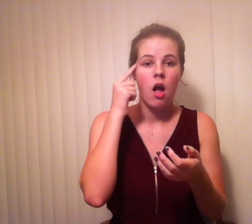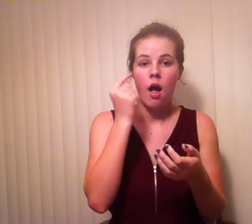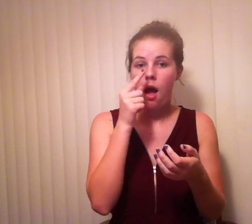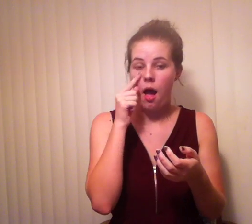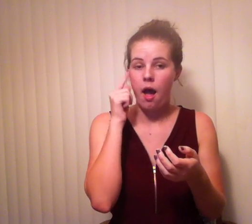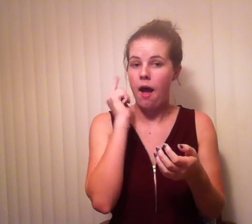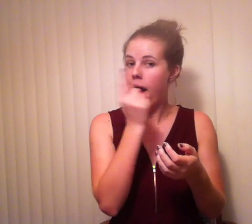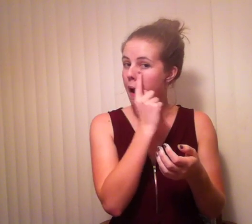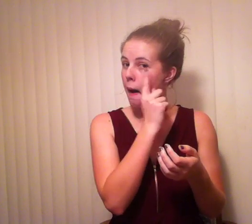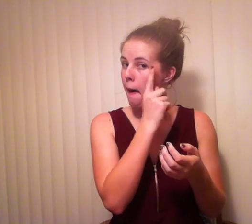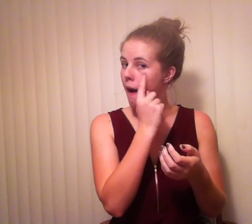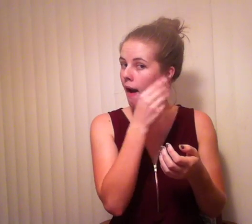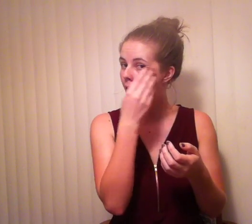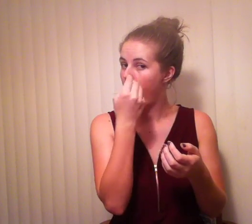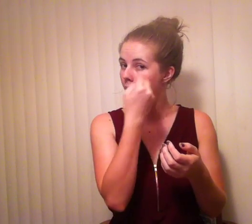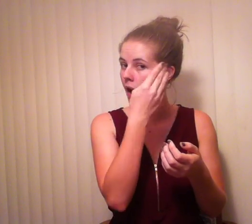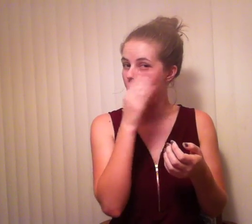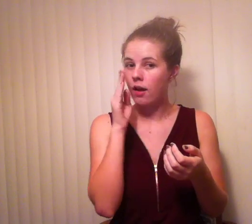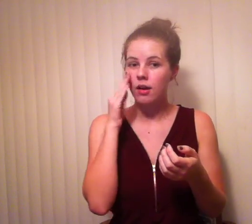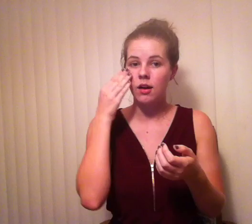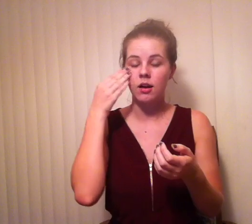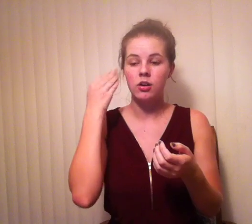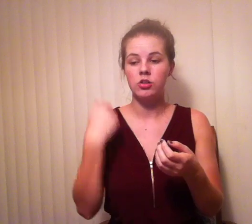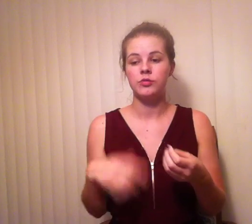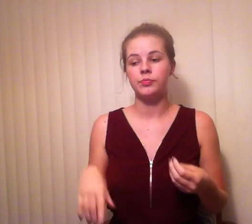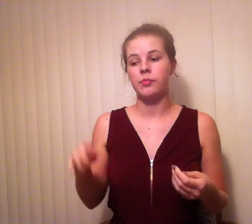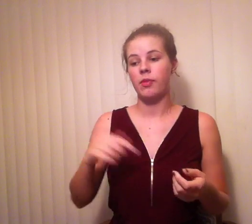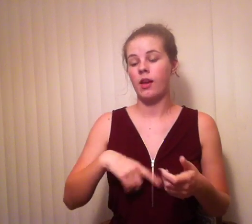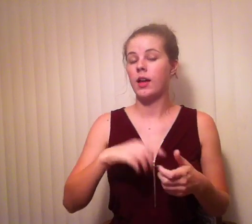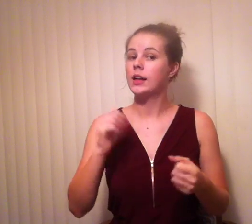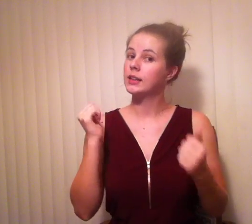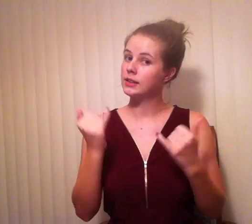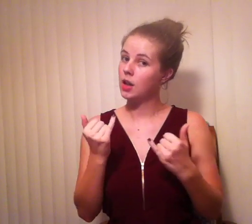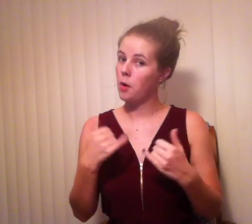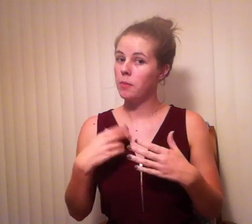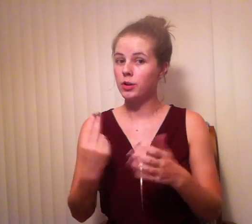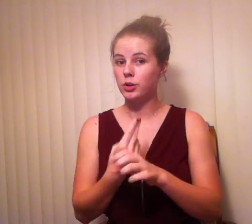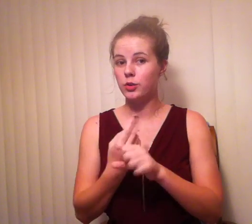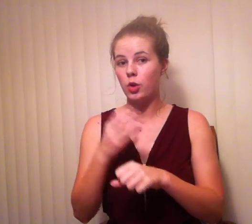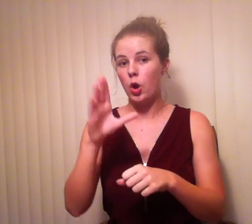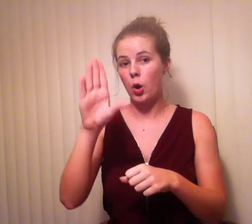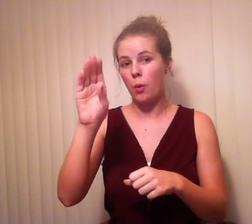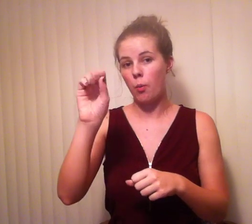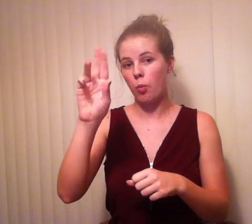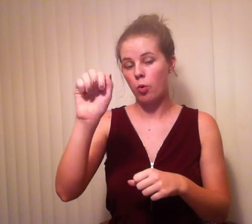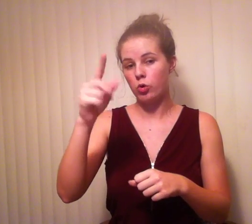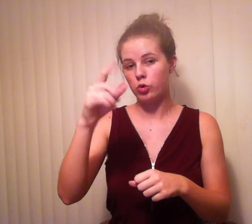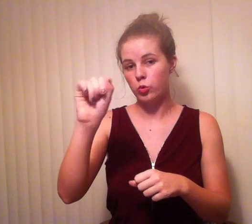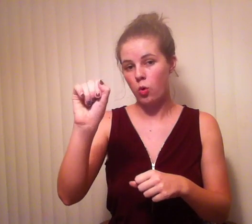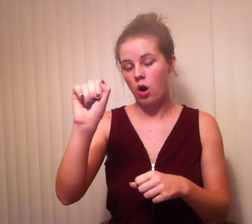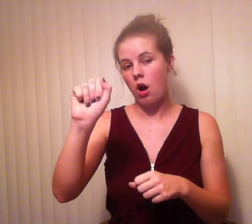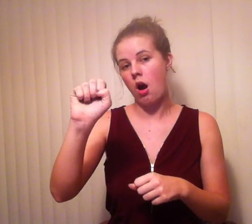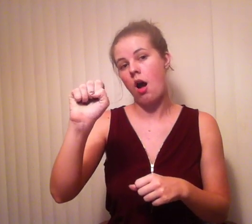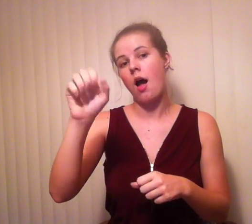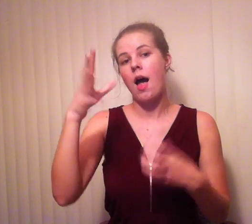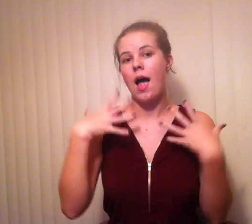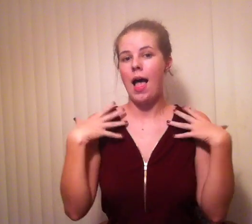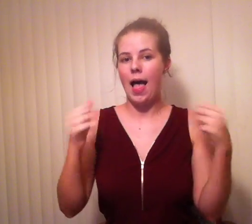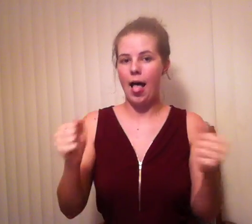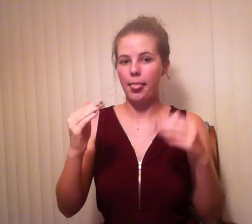brush it under the eyes. And then for the rest of my face, I'm going to use the Bourjois Healthy Balance Matte pressed powder. And I really,